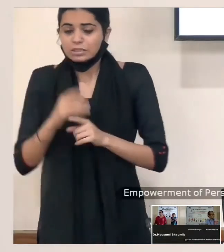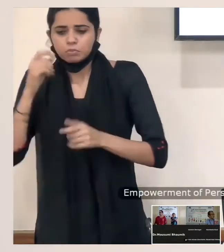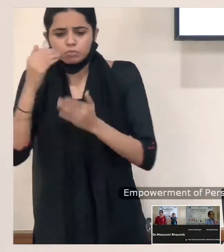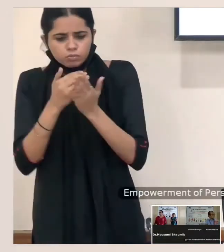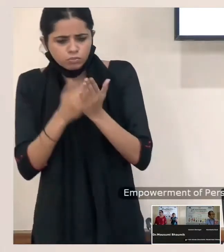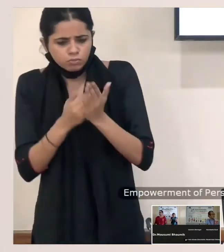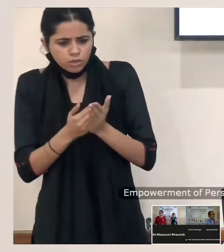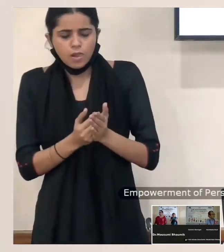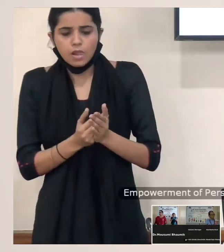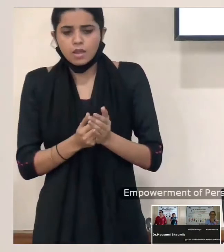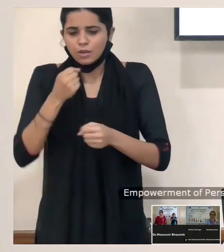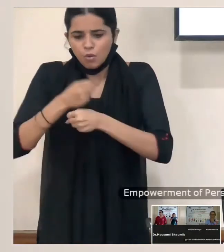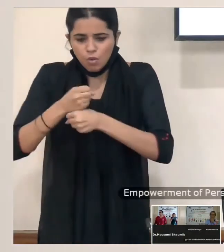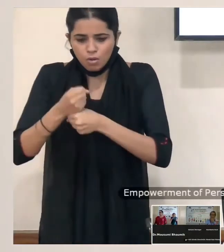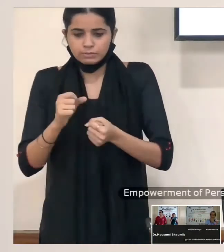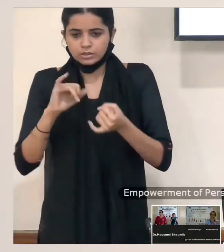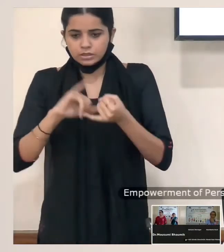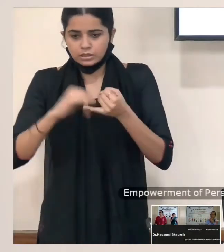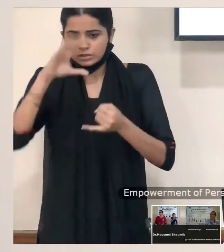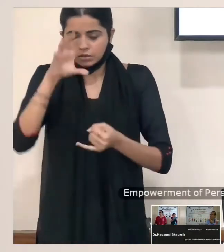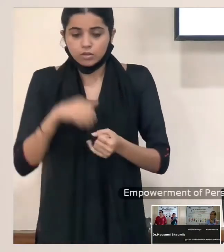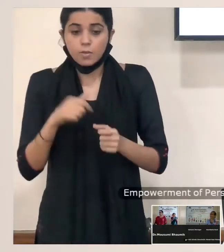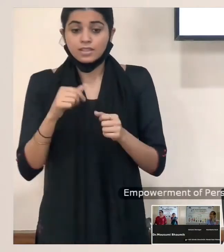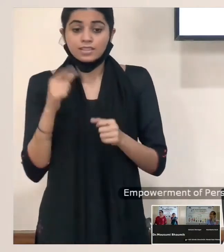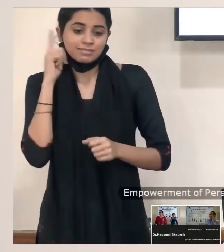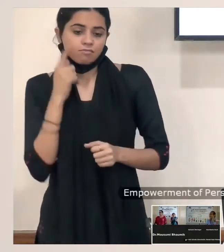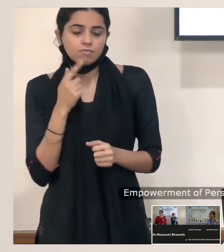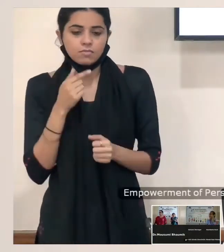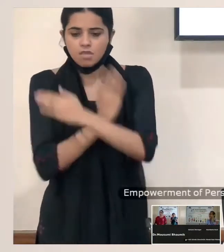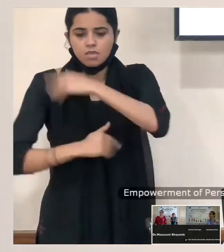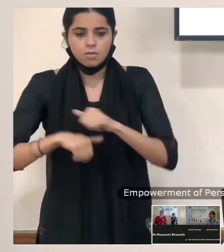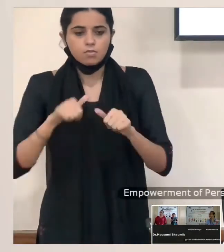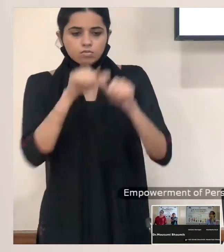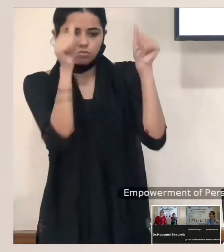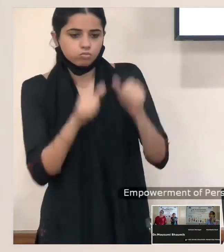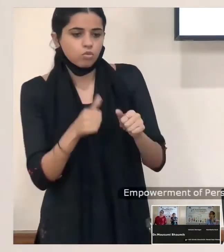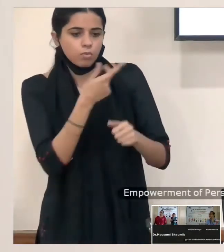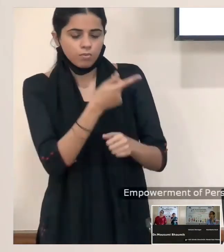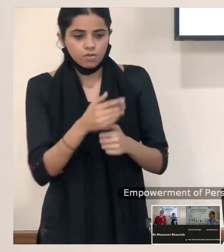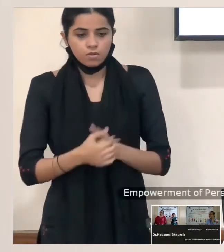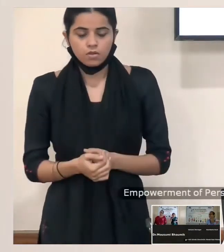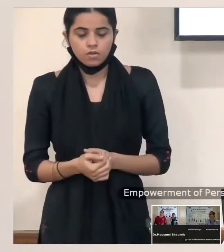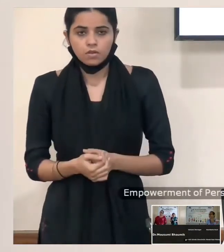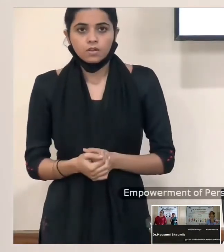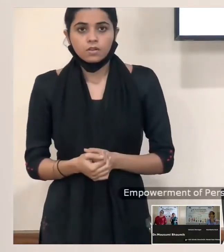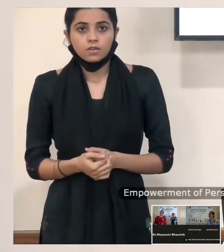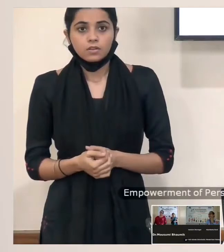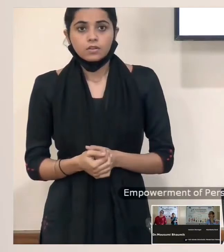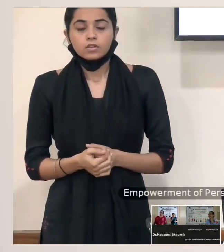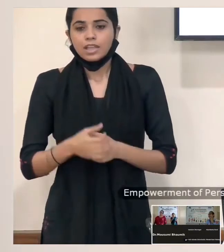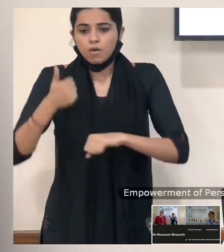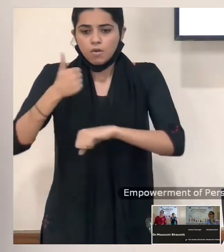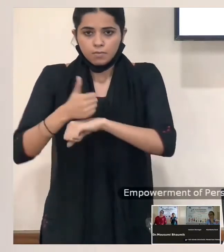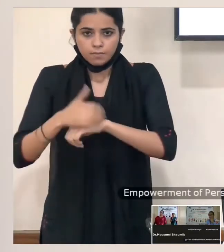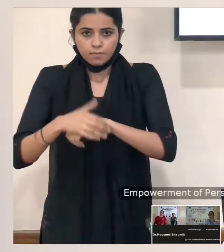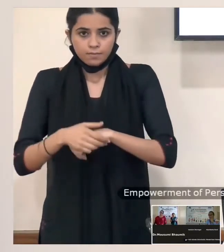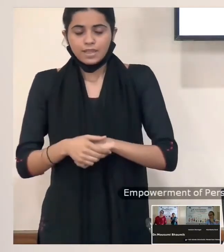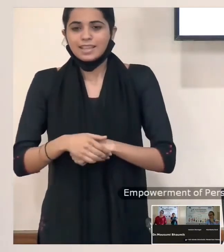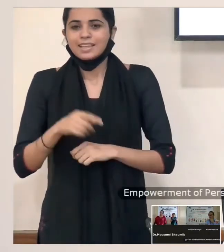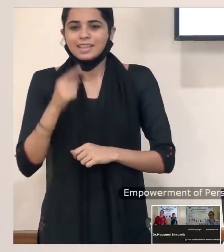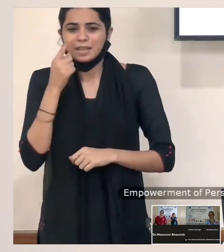dignitaries from the central and state government, Divyang role models, NGOs, disabled people,